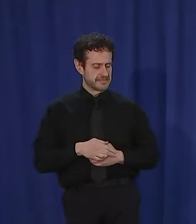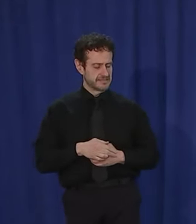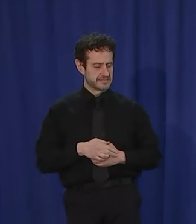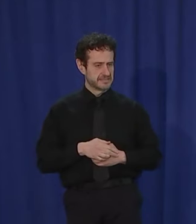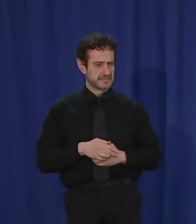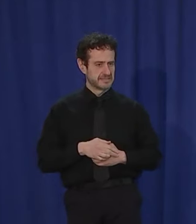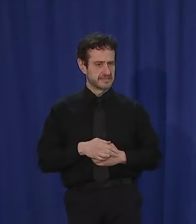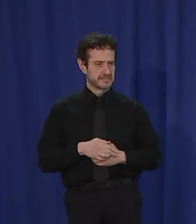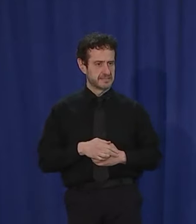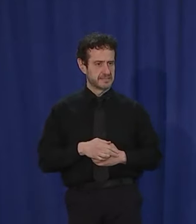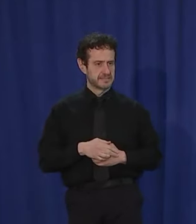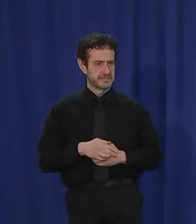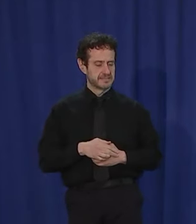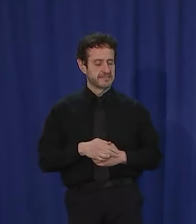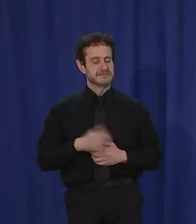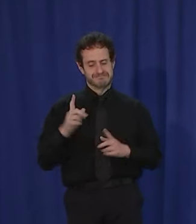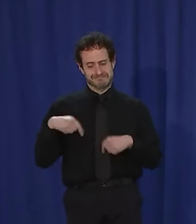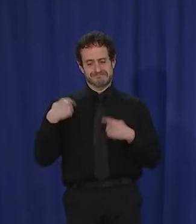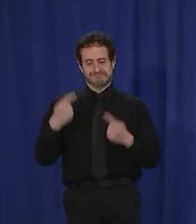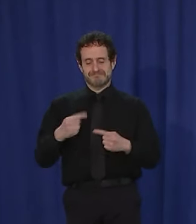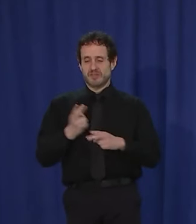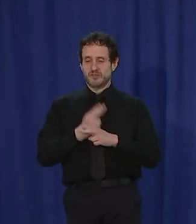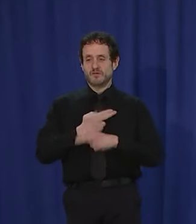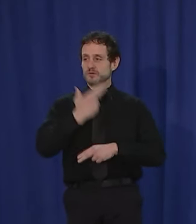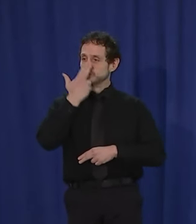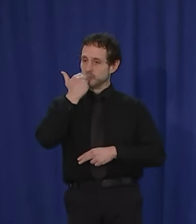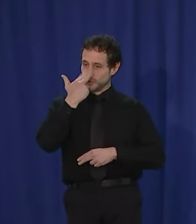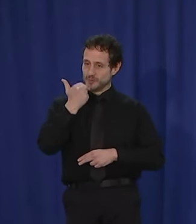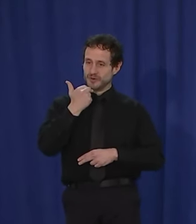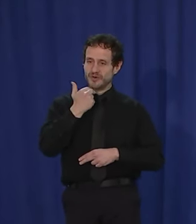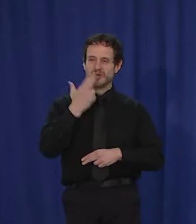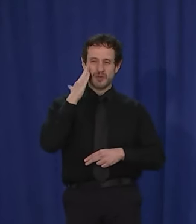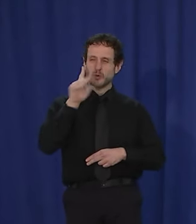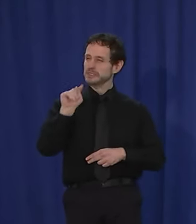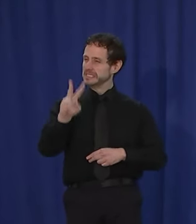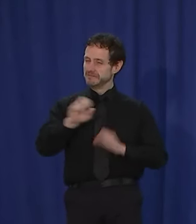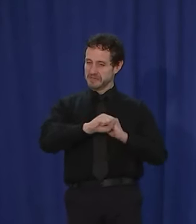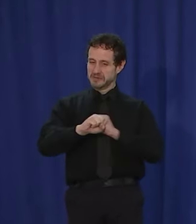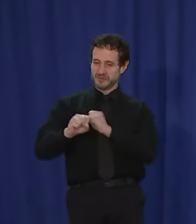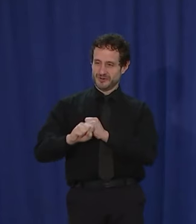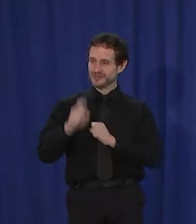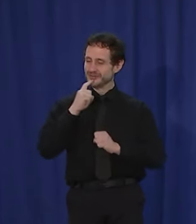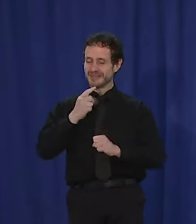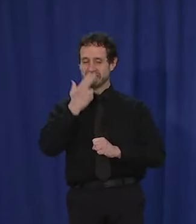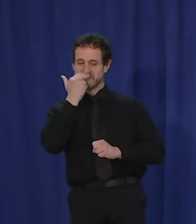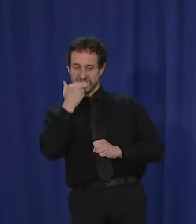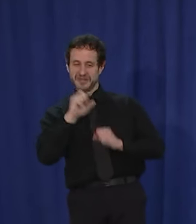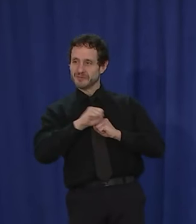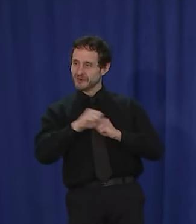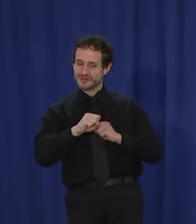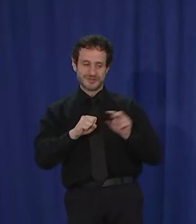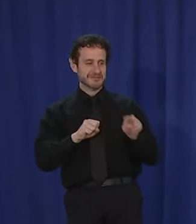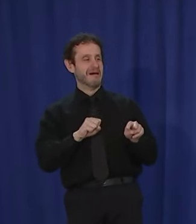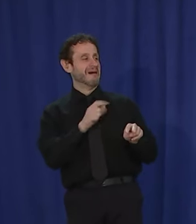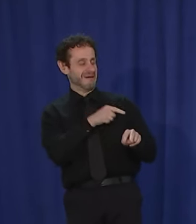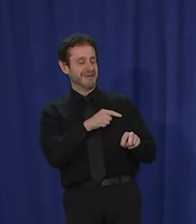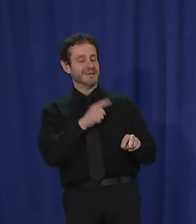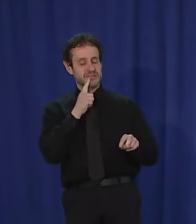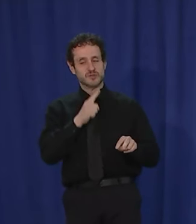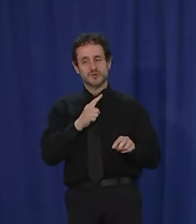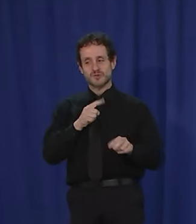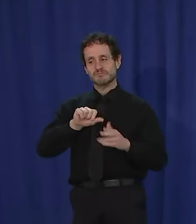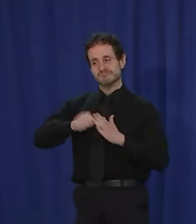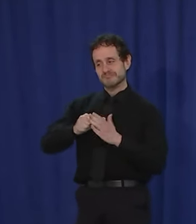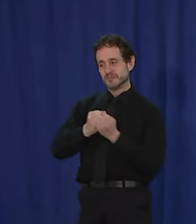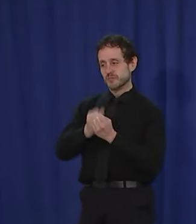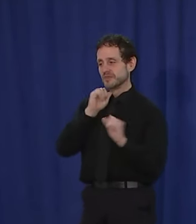humor that you've used to kind of reinforce your message and your stay-at-home order. He's